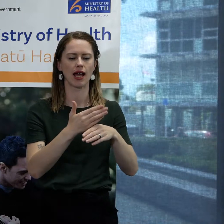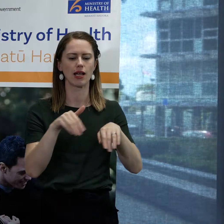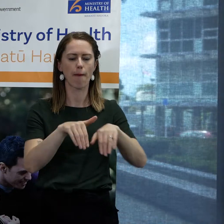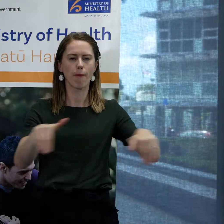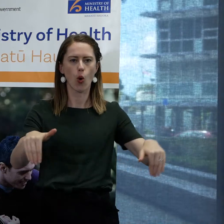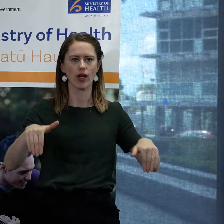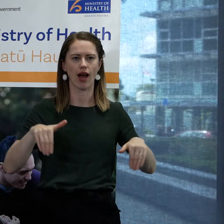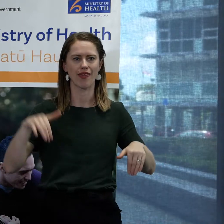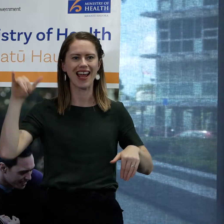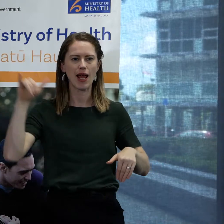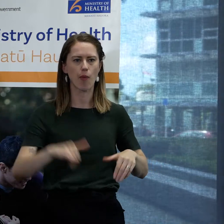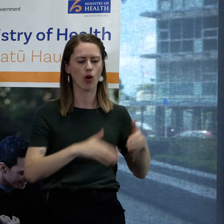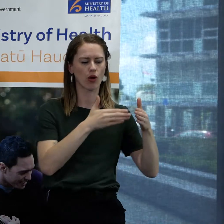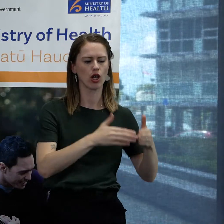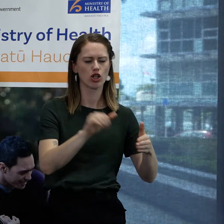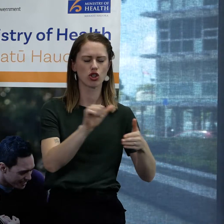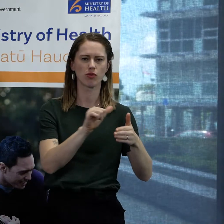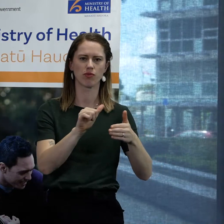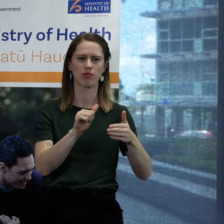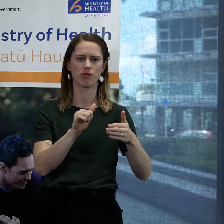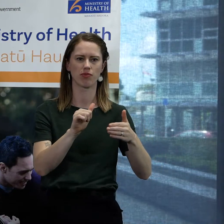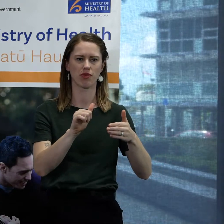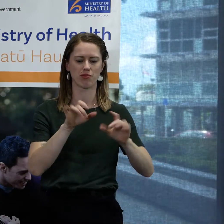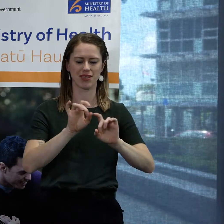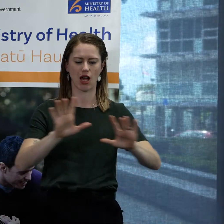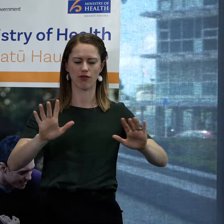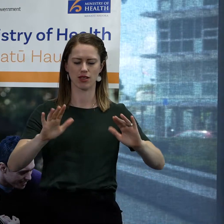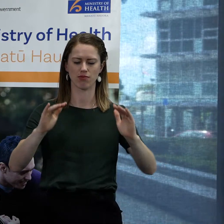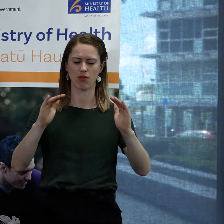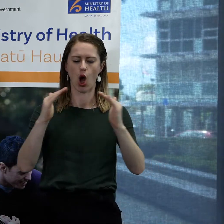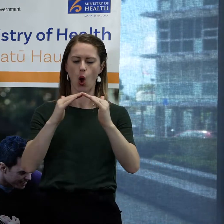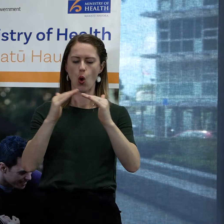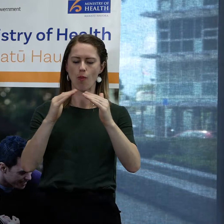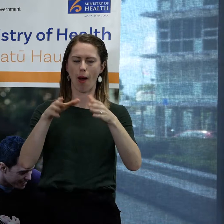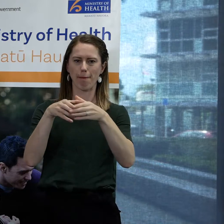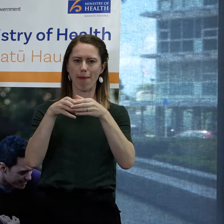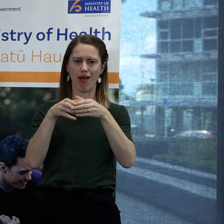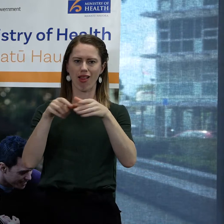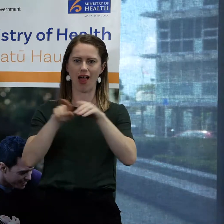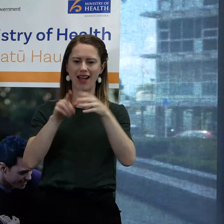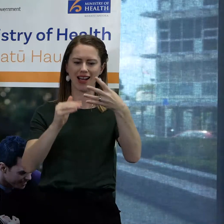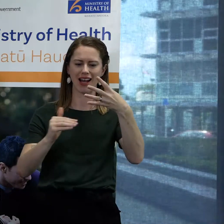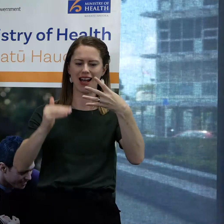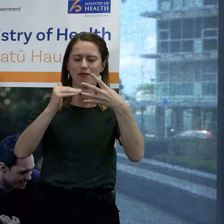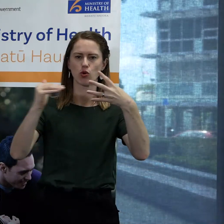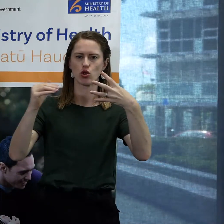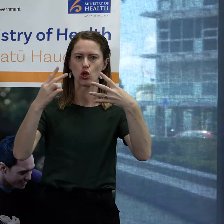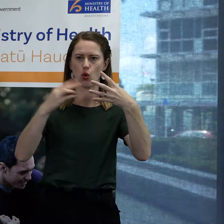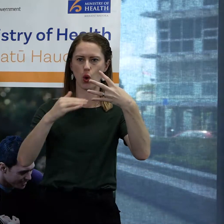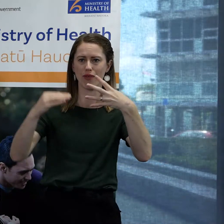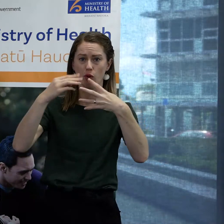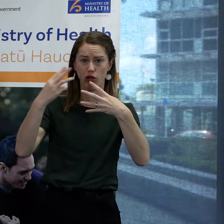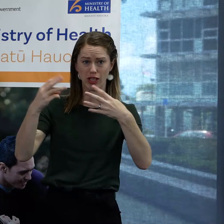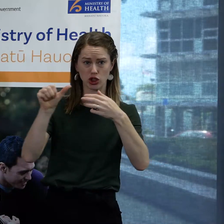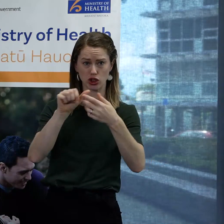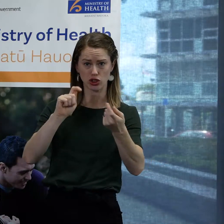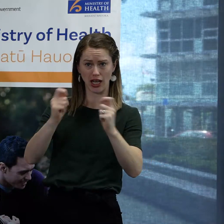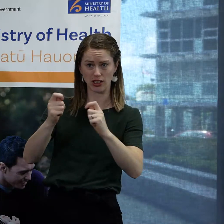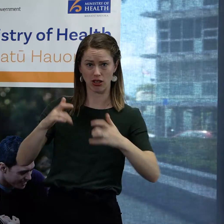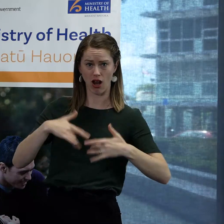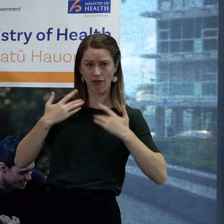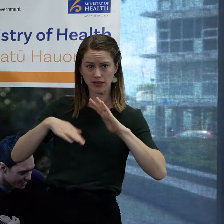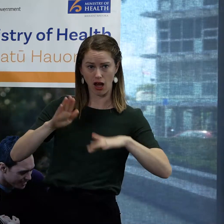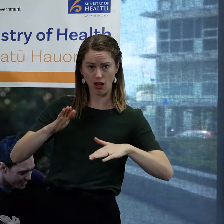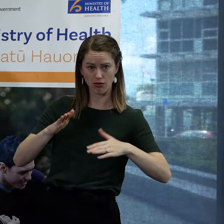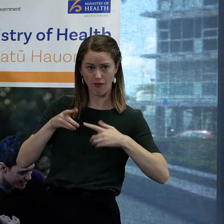bubble? Especially now that we've moved to hosting on a fairly regular basis these large-scale events. It's not